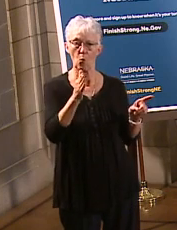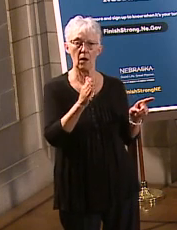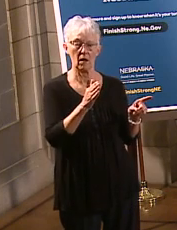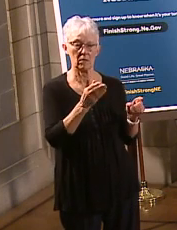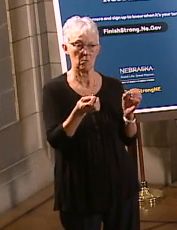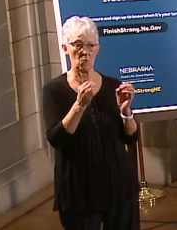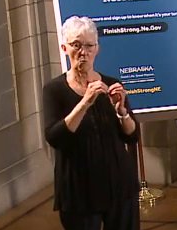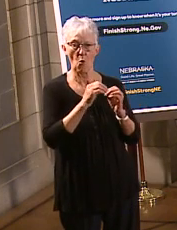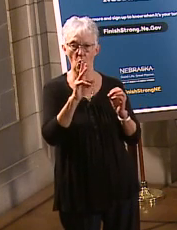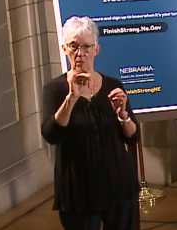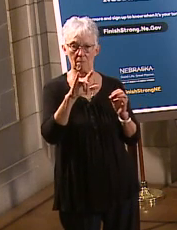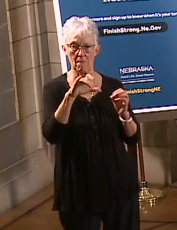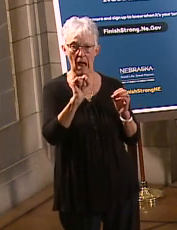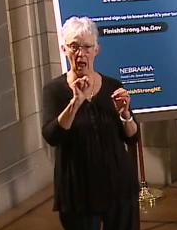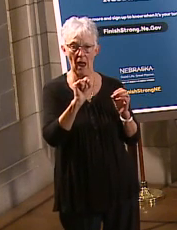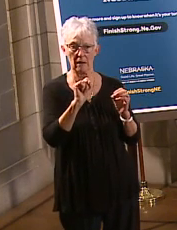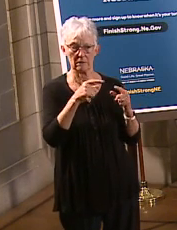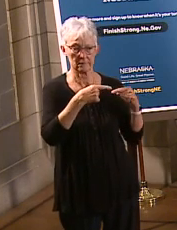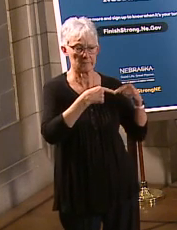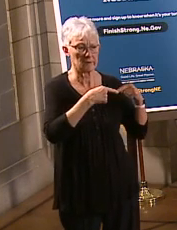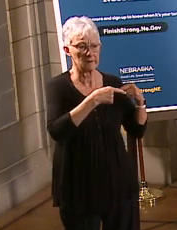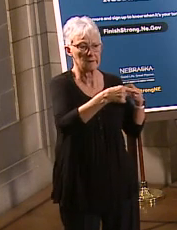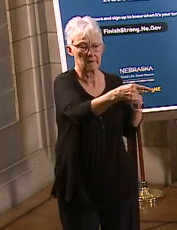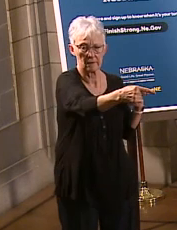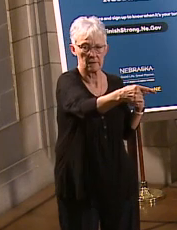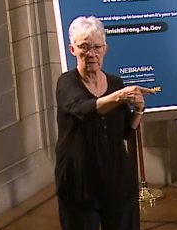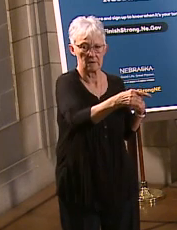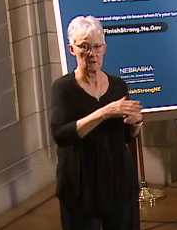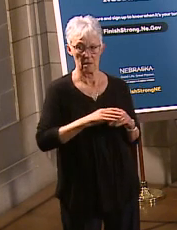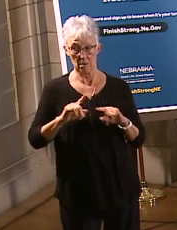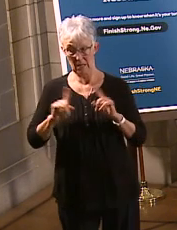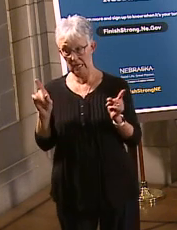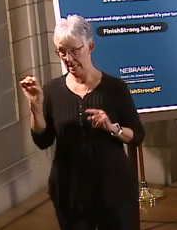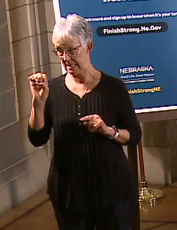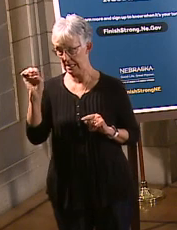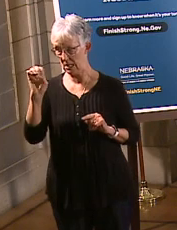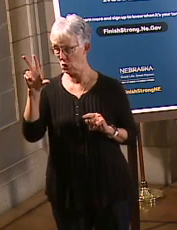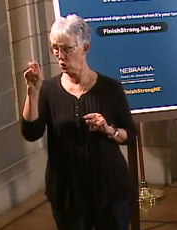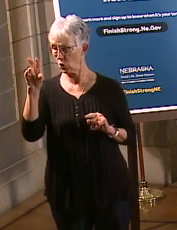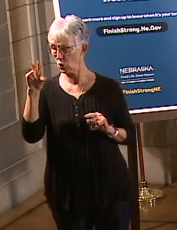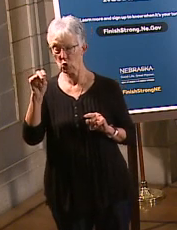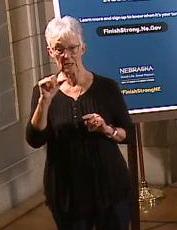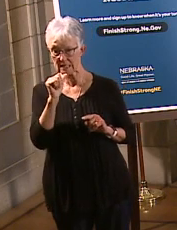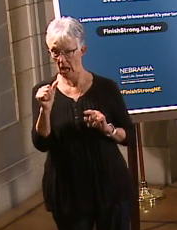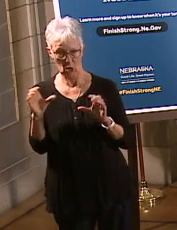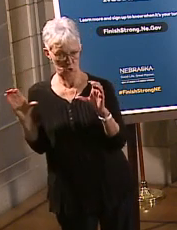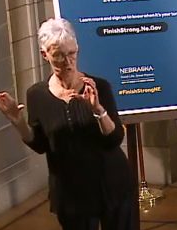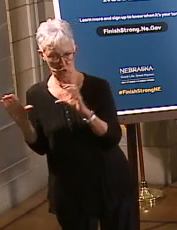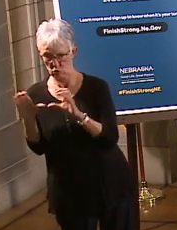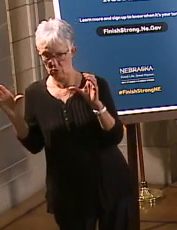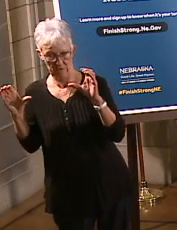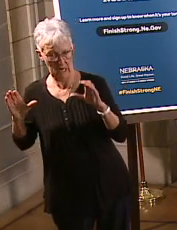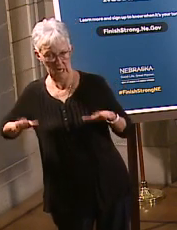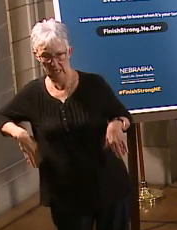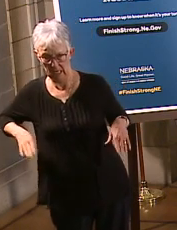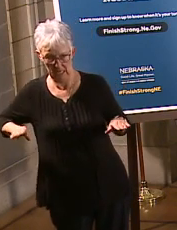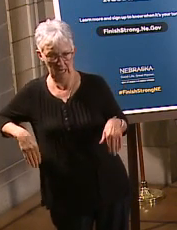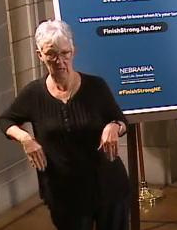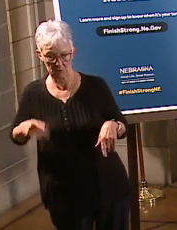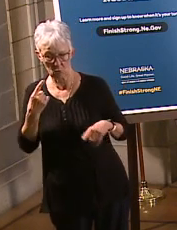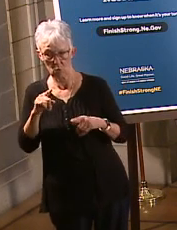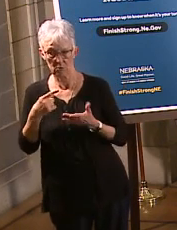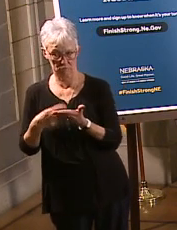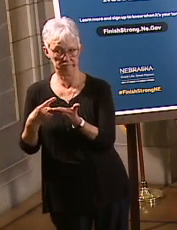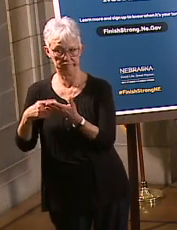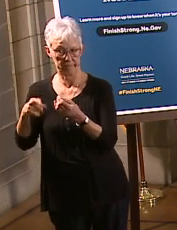important note that, again, E30 is not certified for non-flex fuel vehicles, so we're talking about some future state,